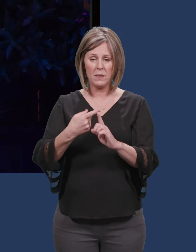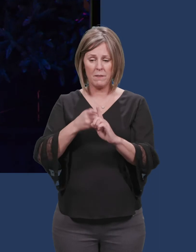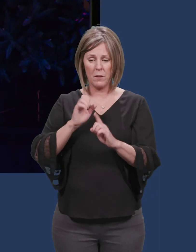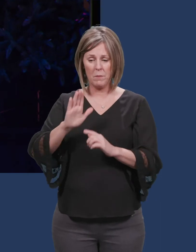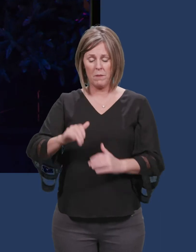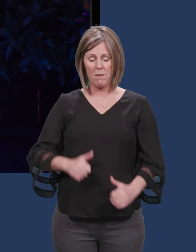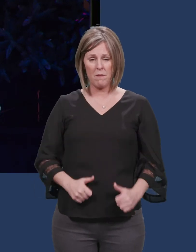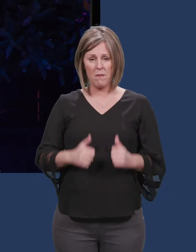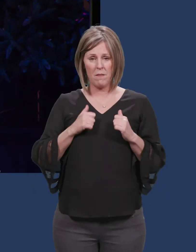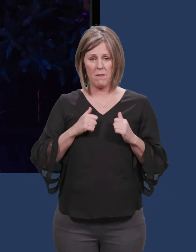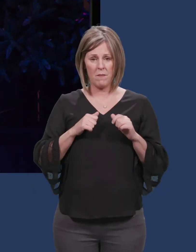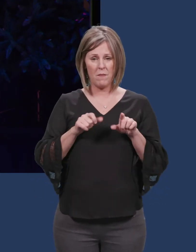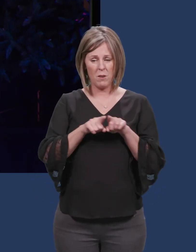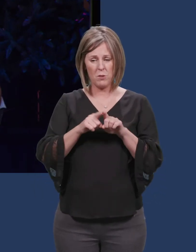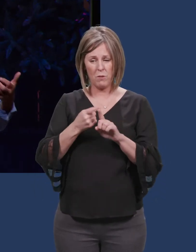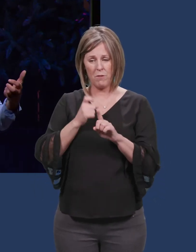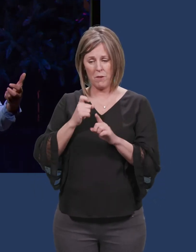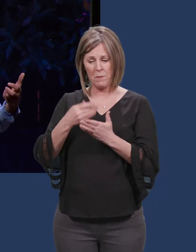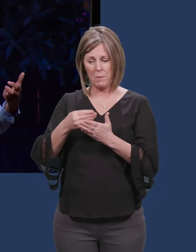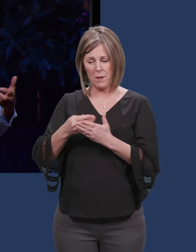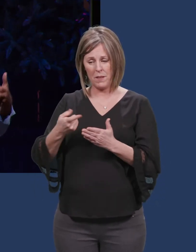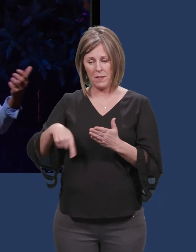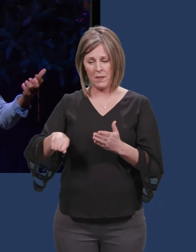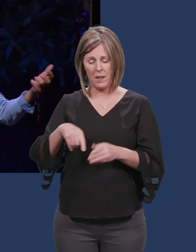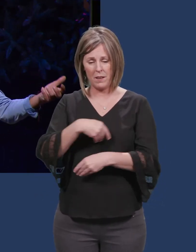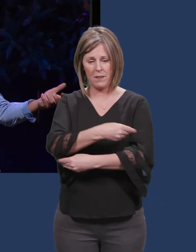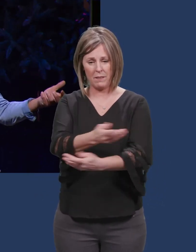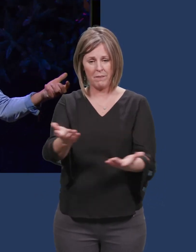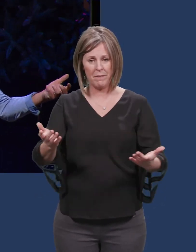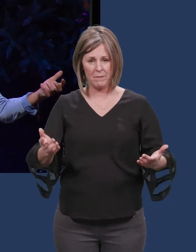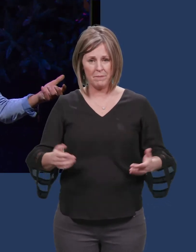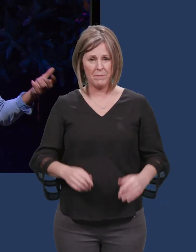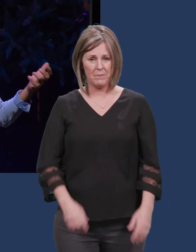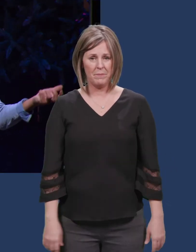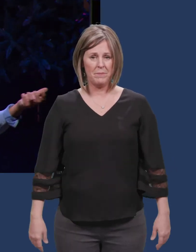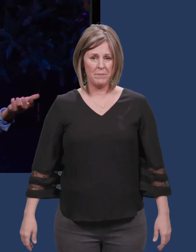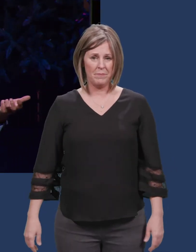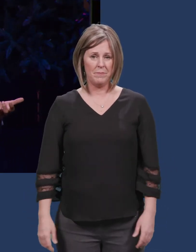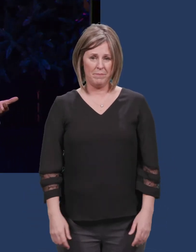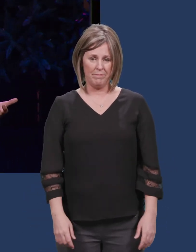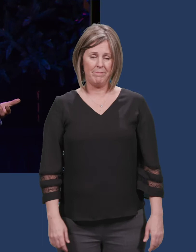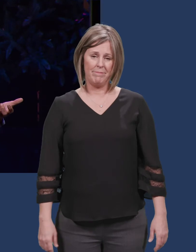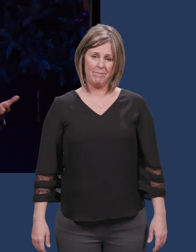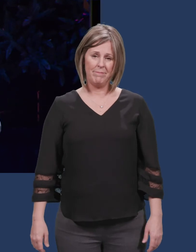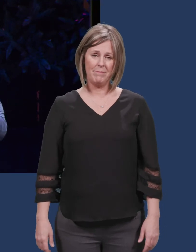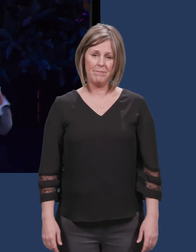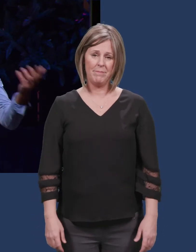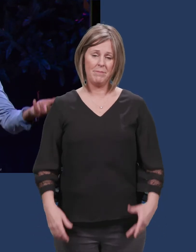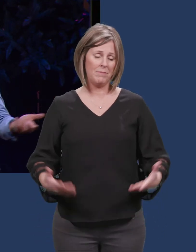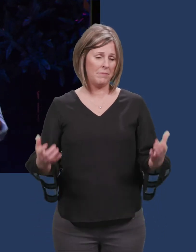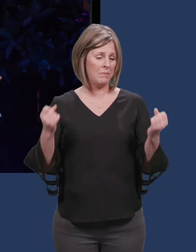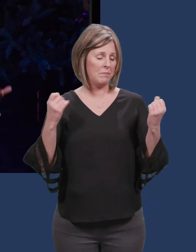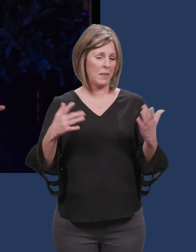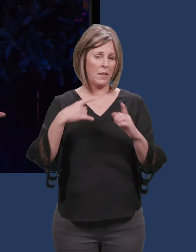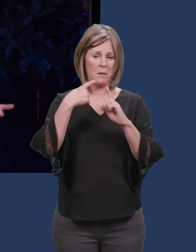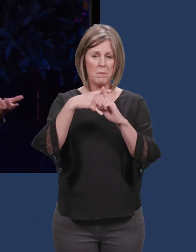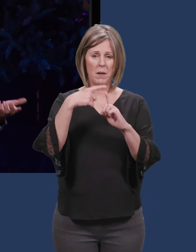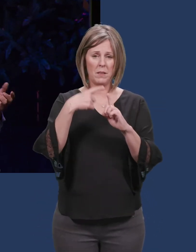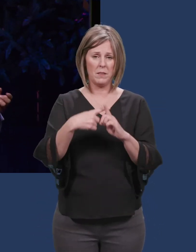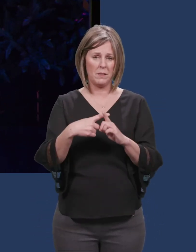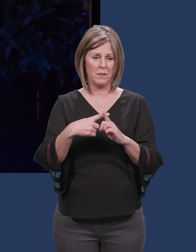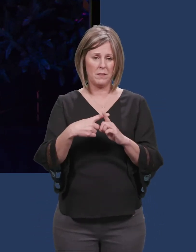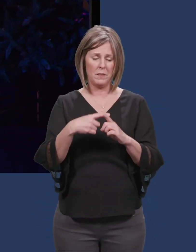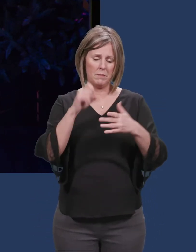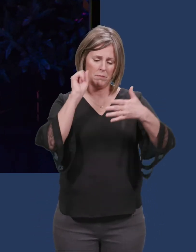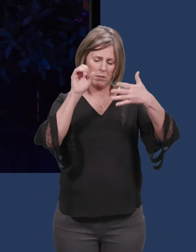life and out of the money that Charlie and Priscilla gave away. A lot of things, more things that I have